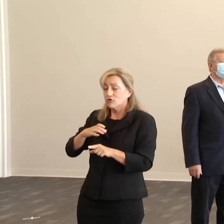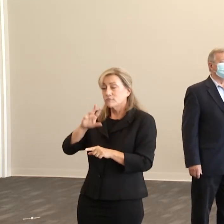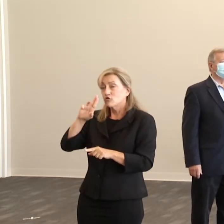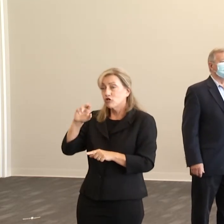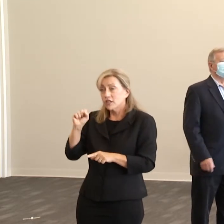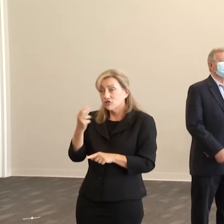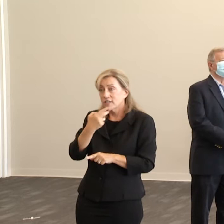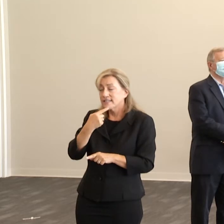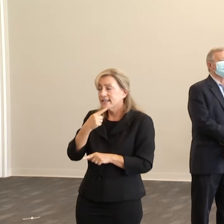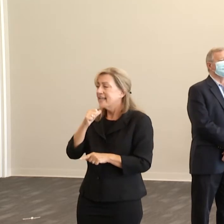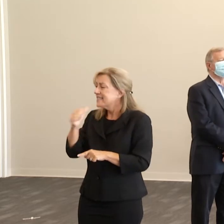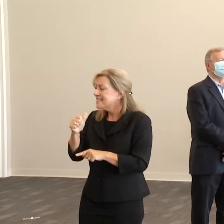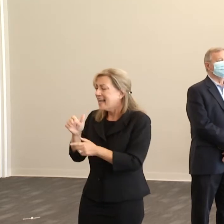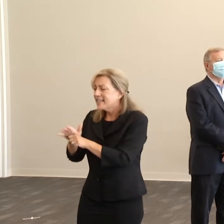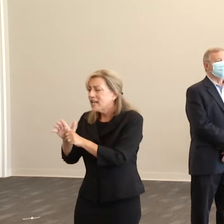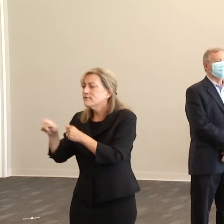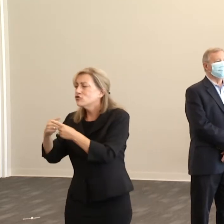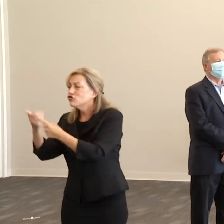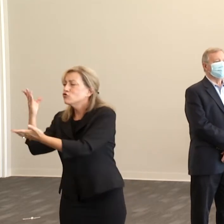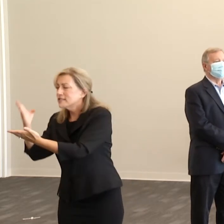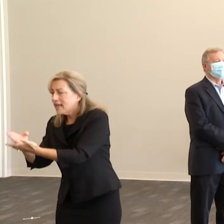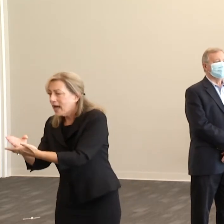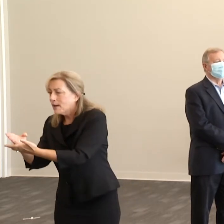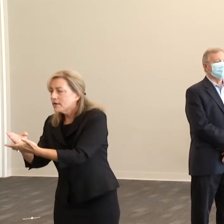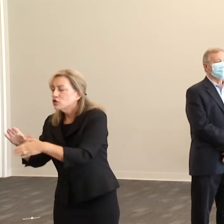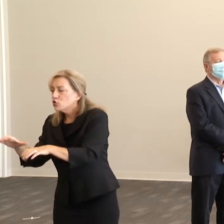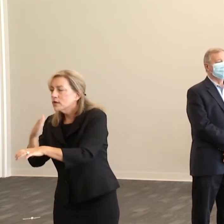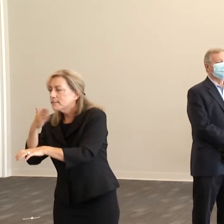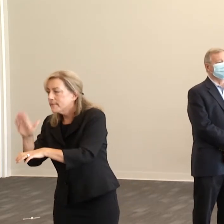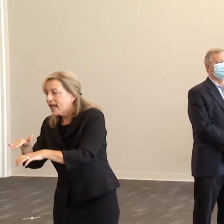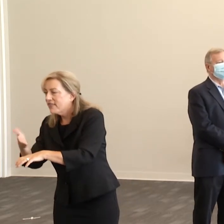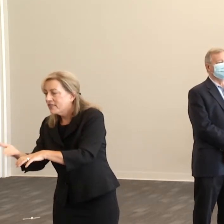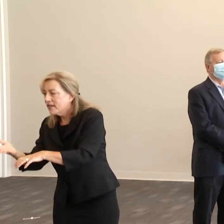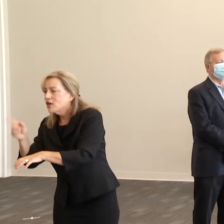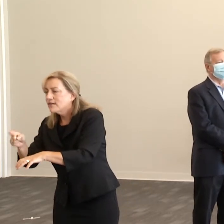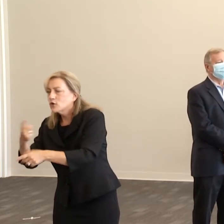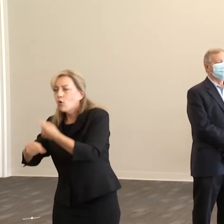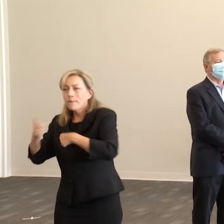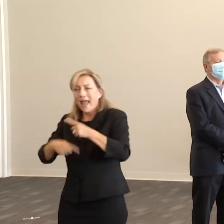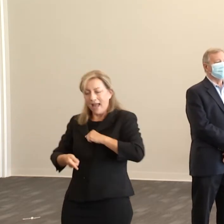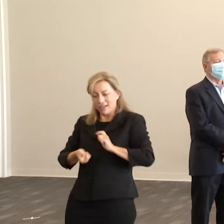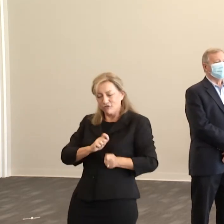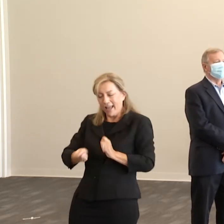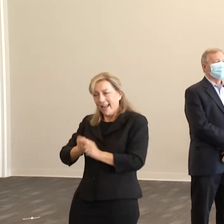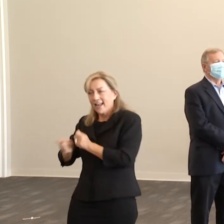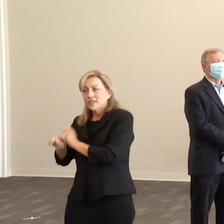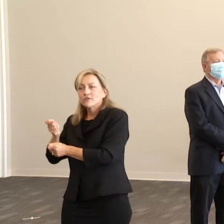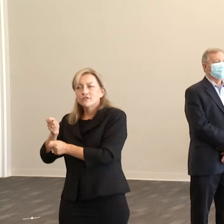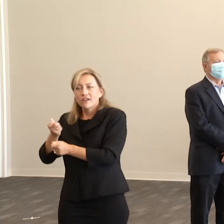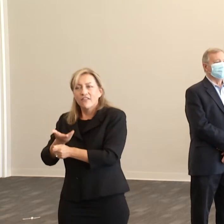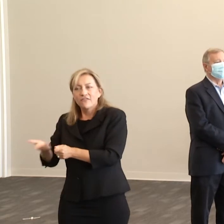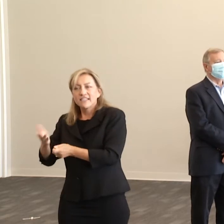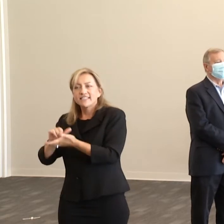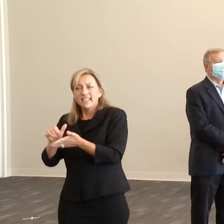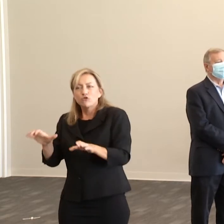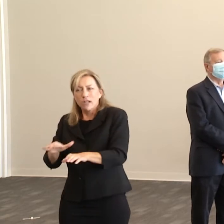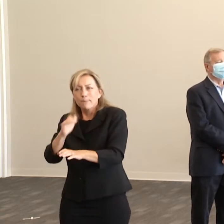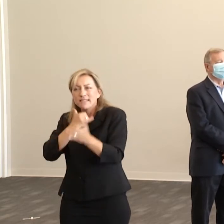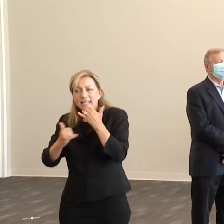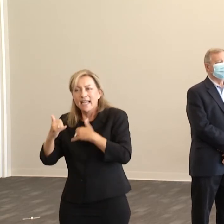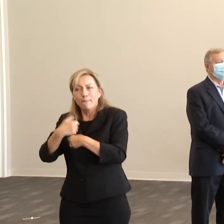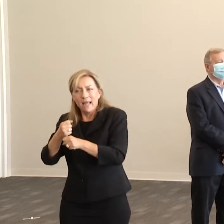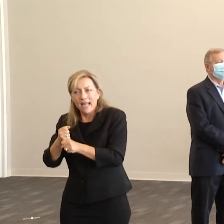to stop doing bad things. You have to undo the damage of the bad things you did. And when Postmaster DeJoy said